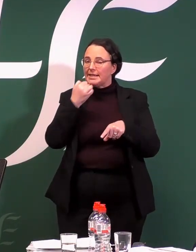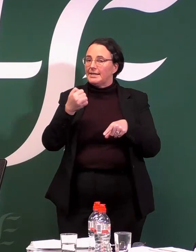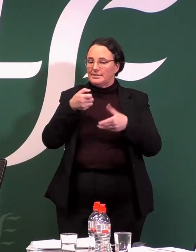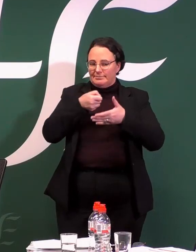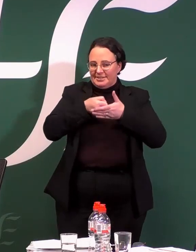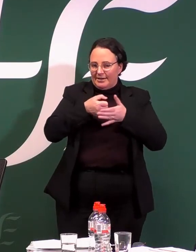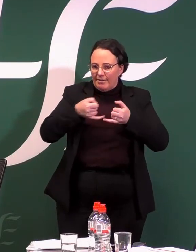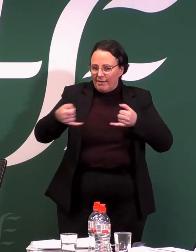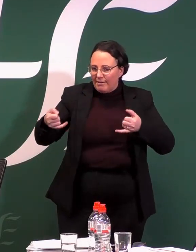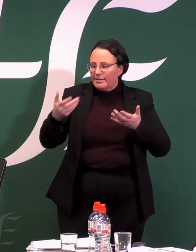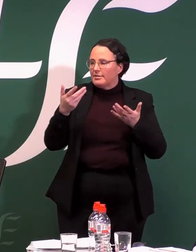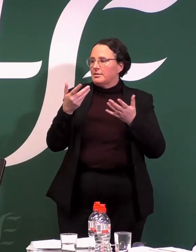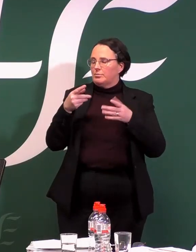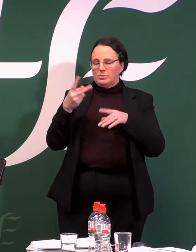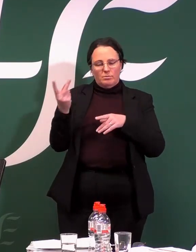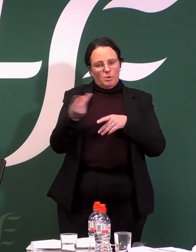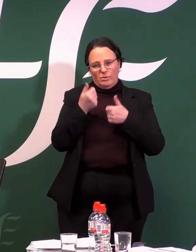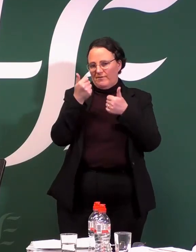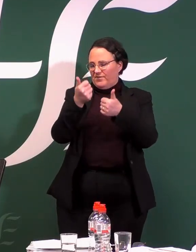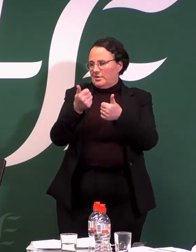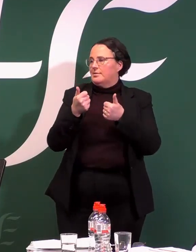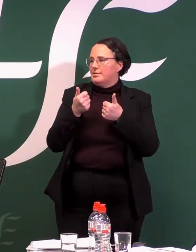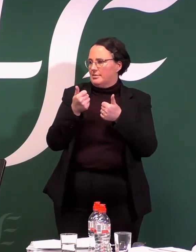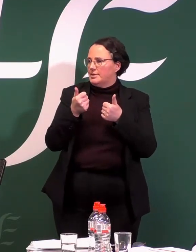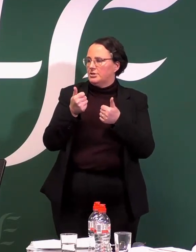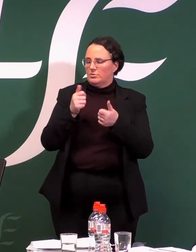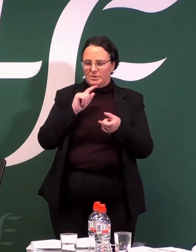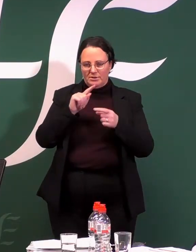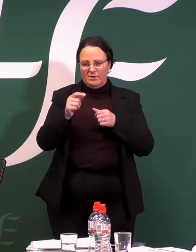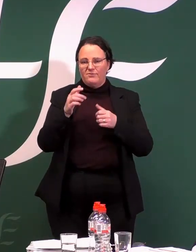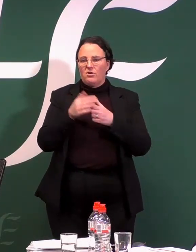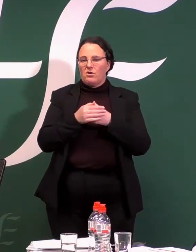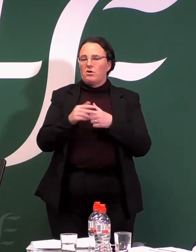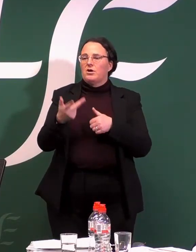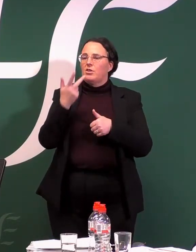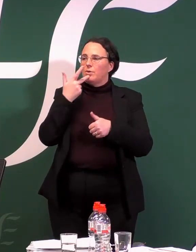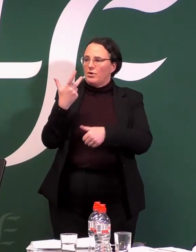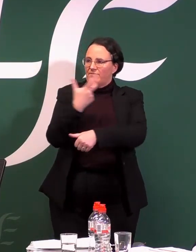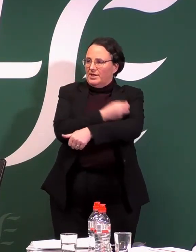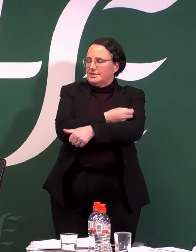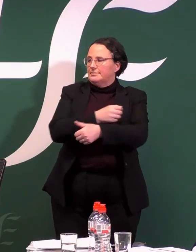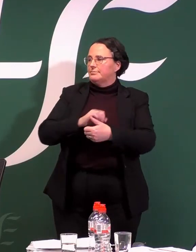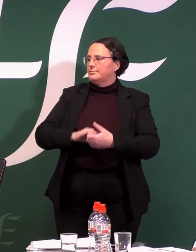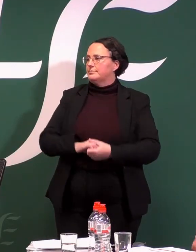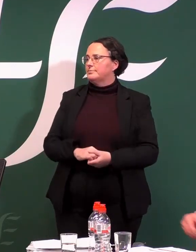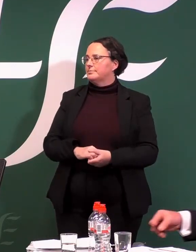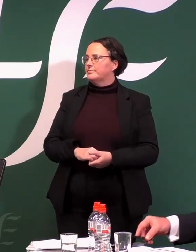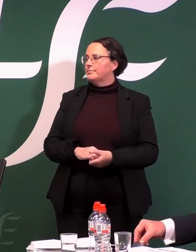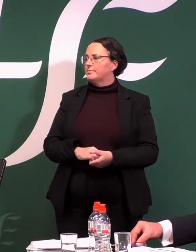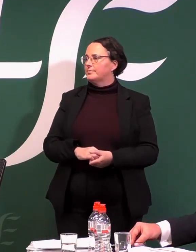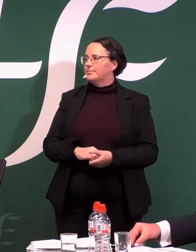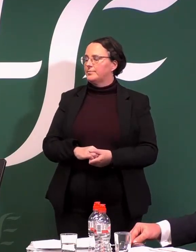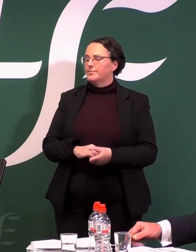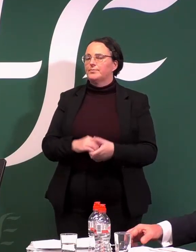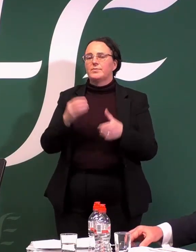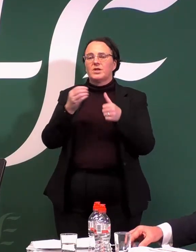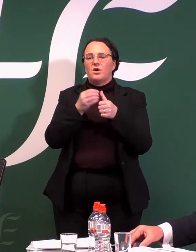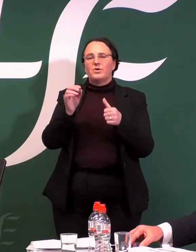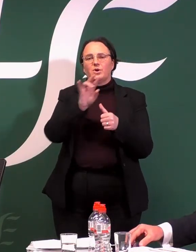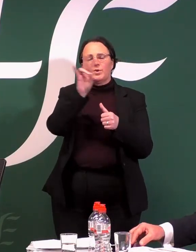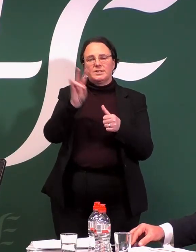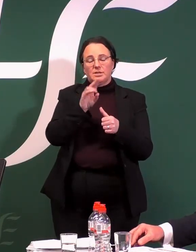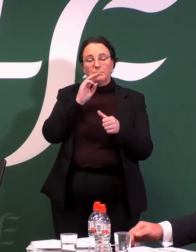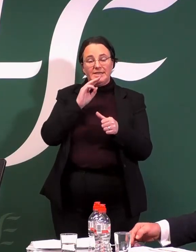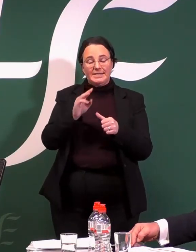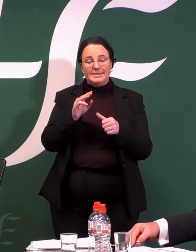equally positive in relation to the impact from in terms of the vaccine for boosters. So if people go to the centres this weekend,